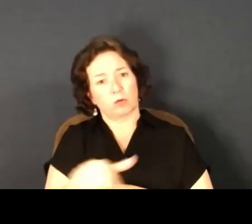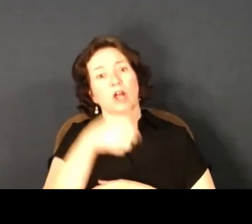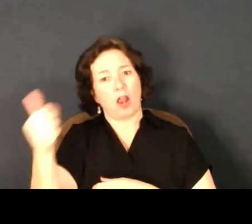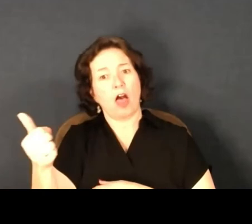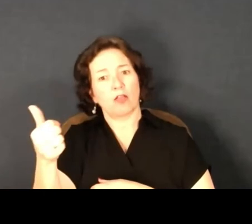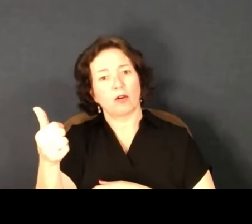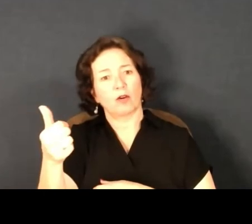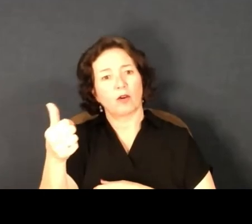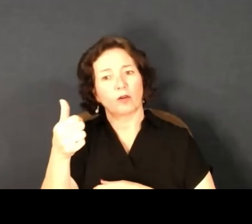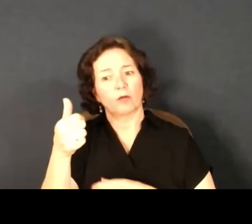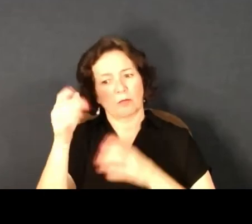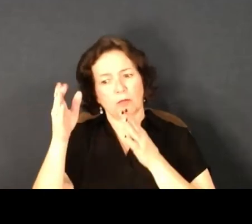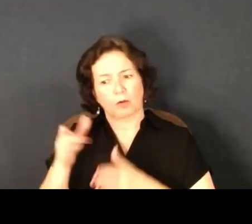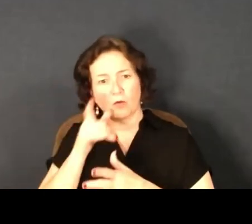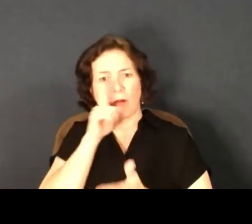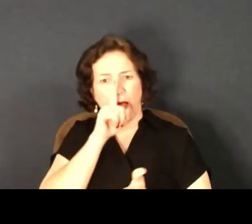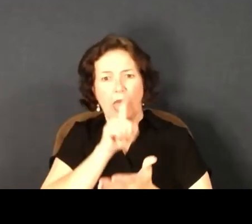in love with Berta Martinez.